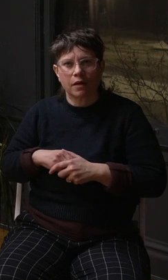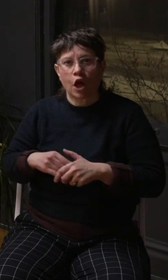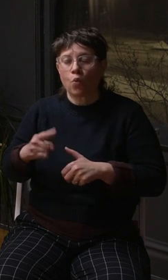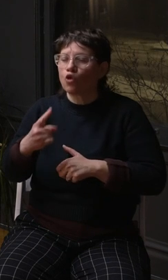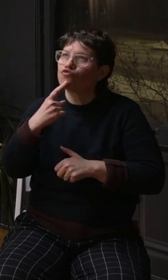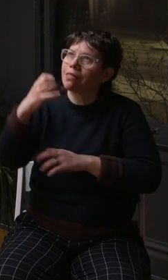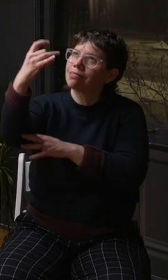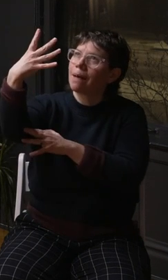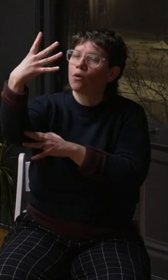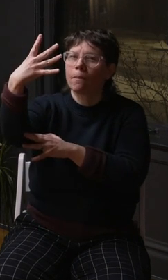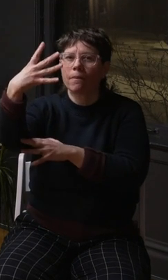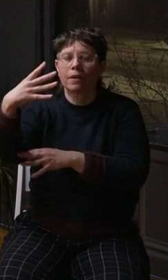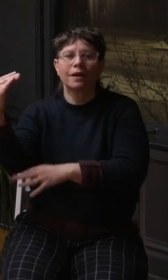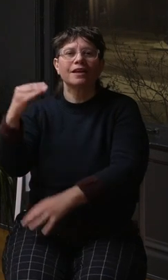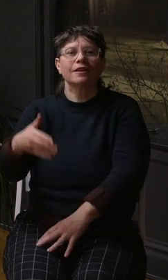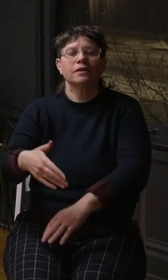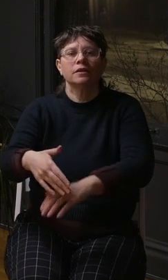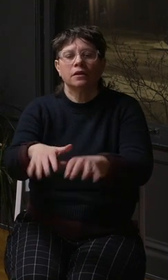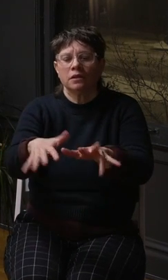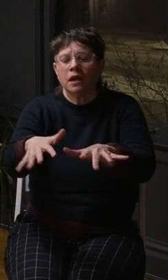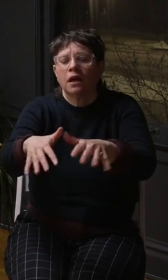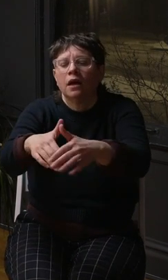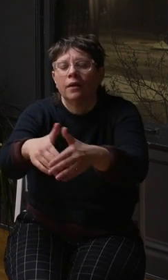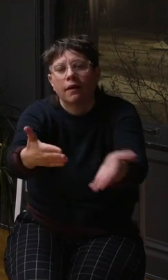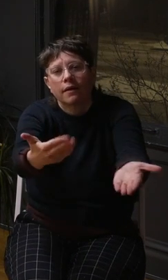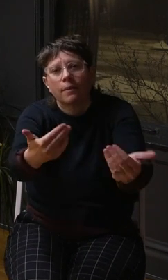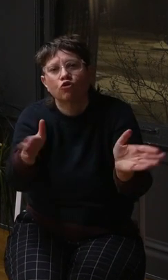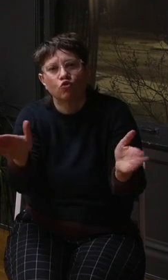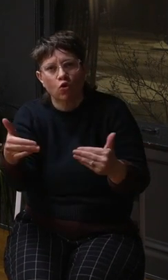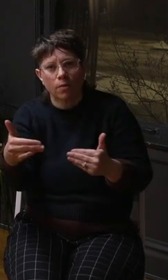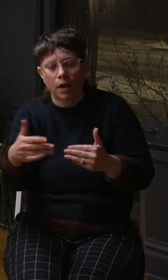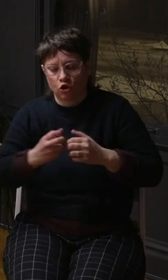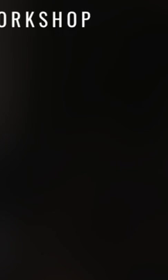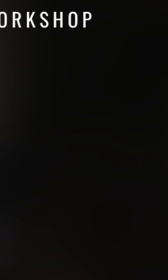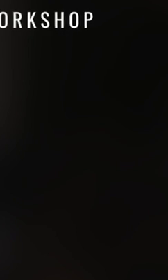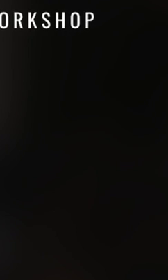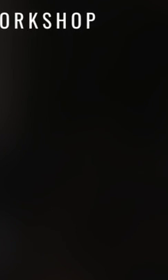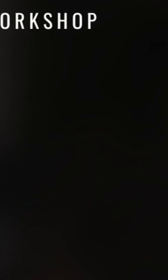light bulb, he takes their shaking hands and into a room, you show yourself.